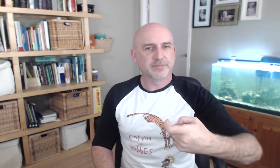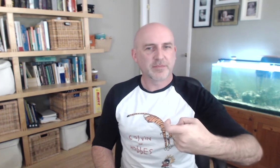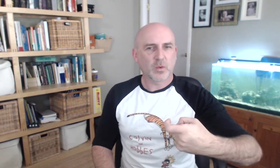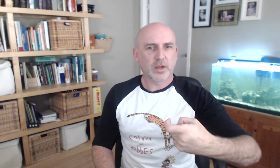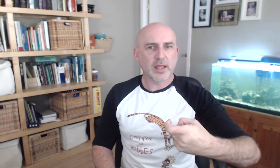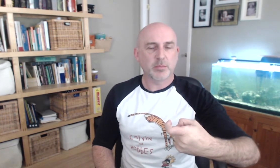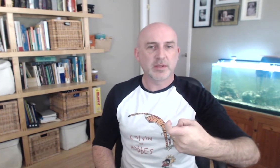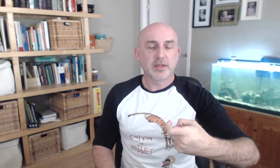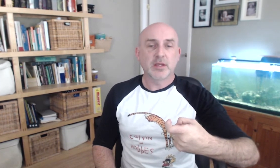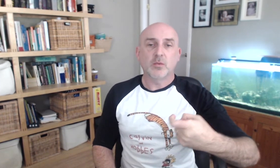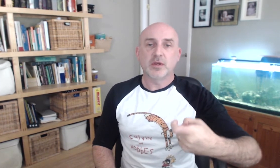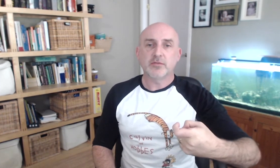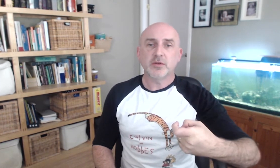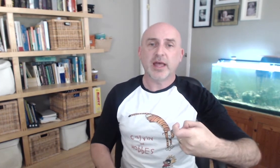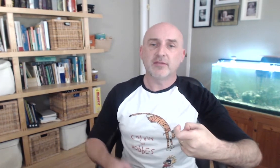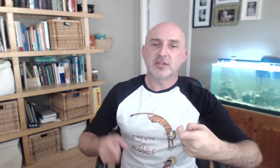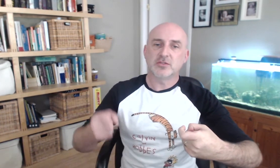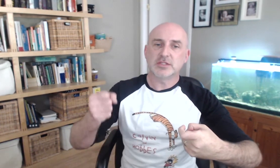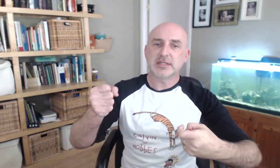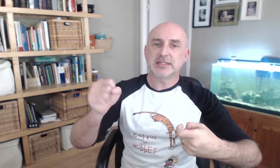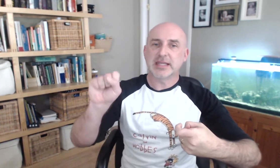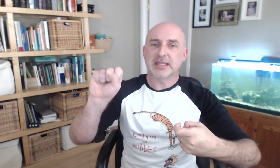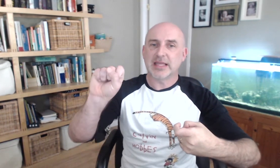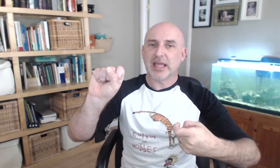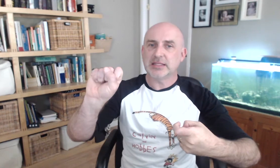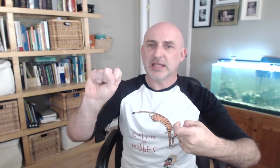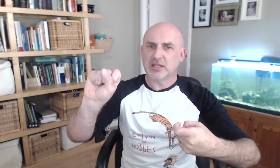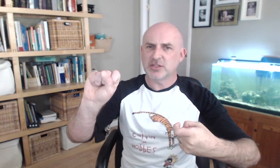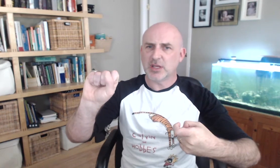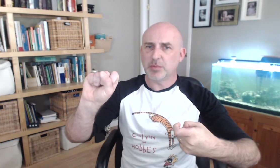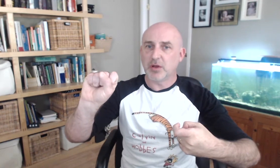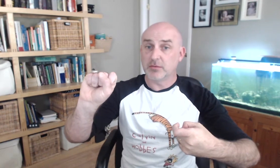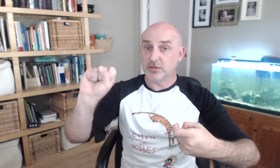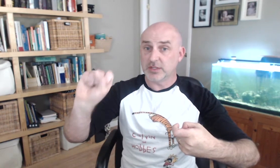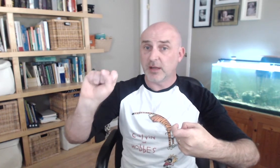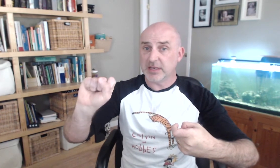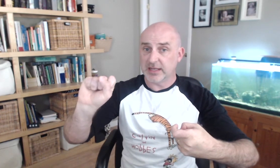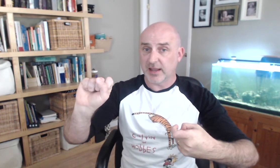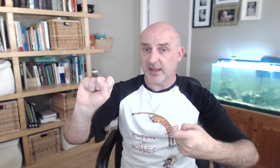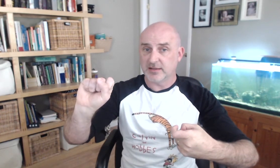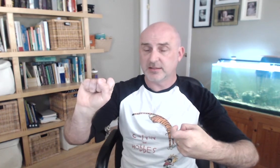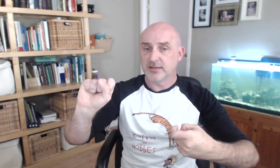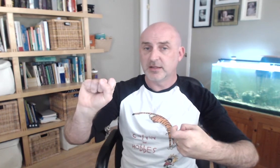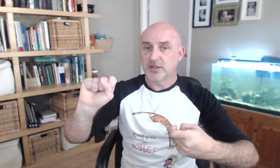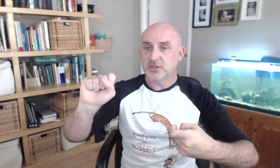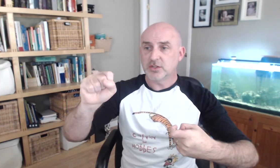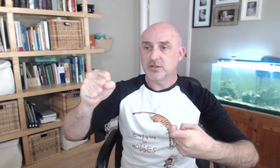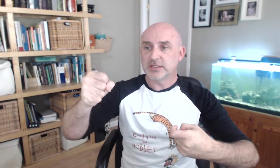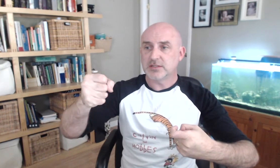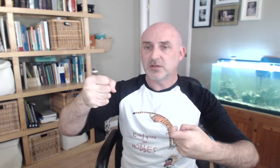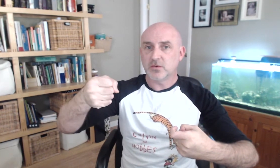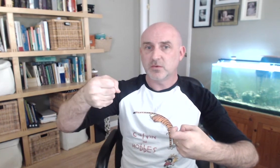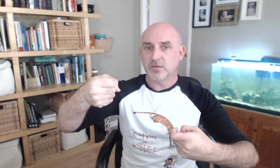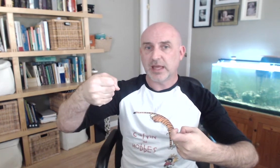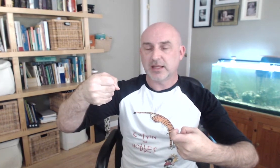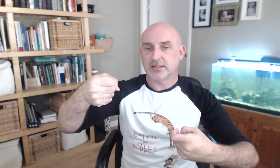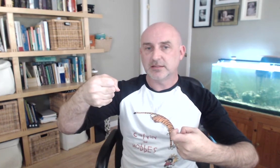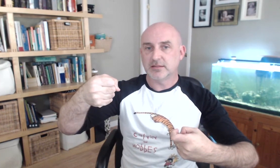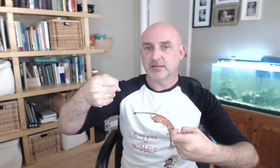or cup. Whatever you have, then you're just going to take the S hand shape on your dominant hand, turn it so that,